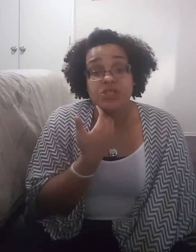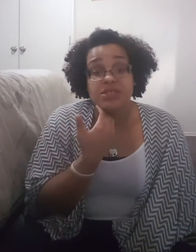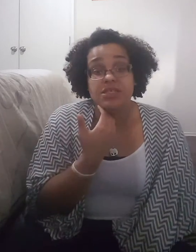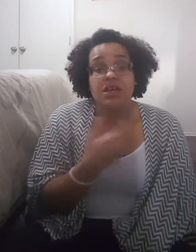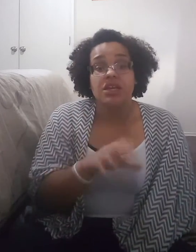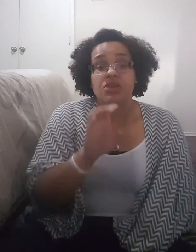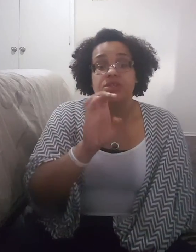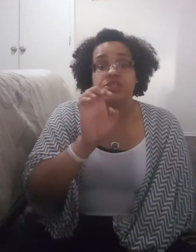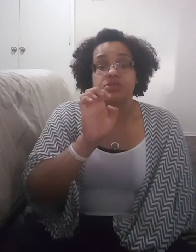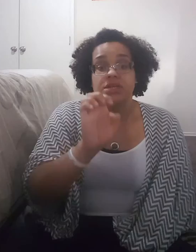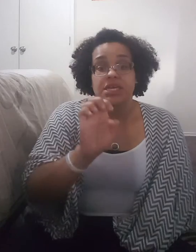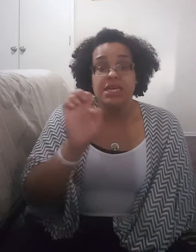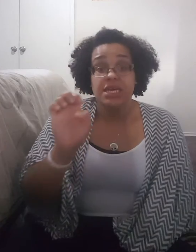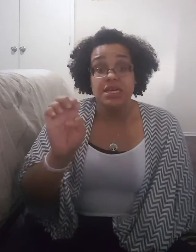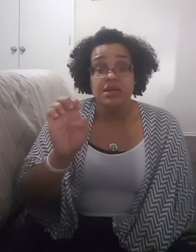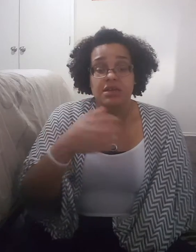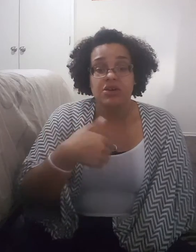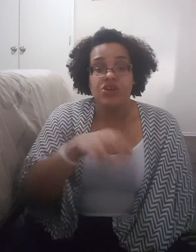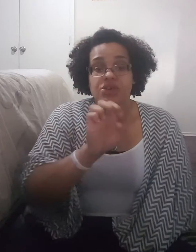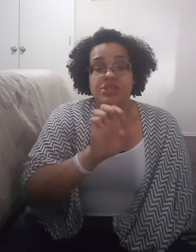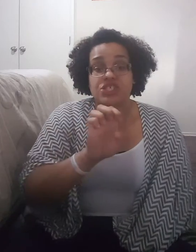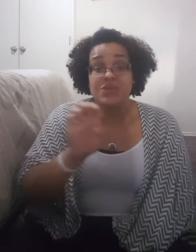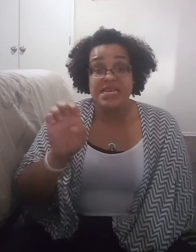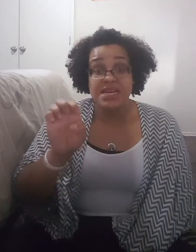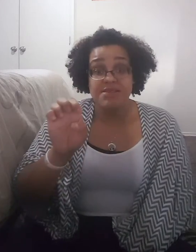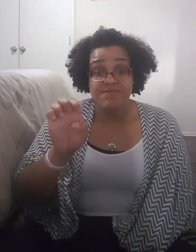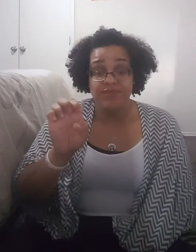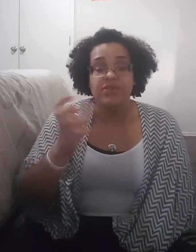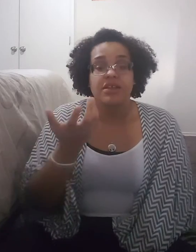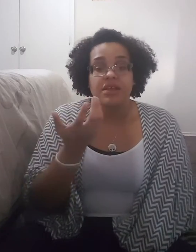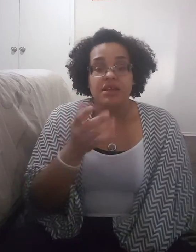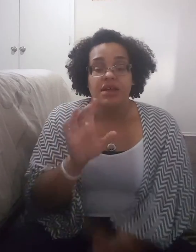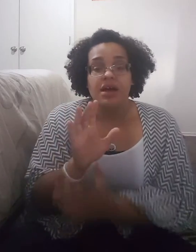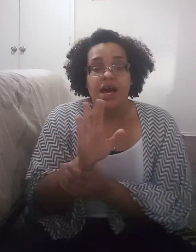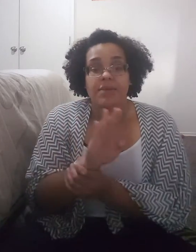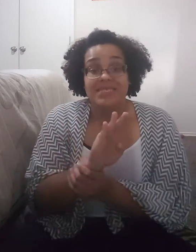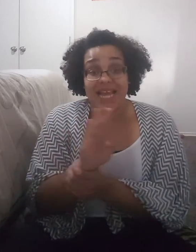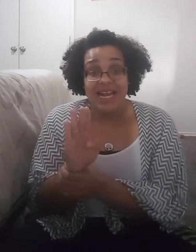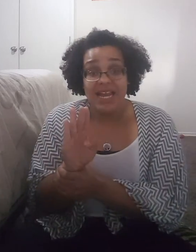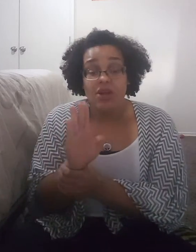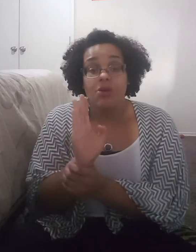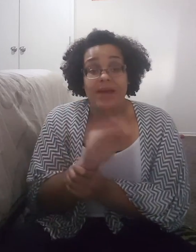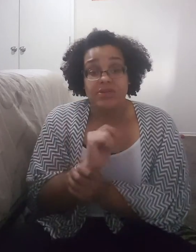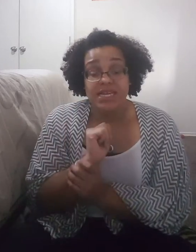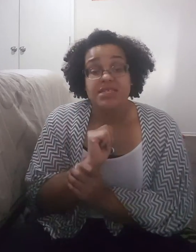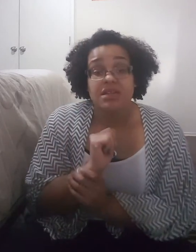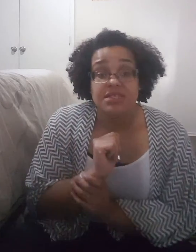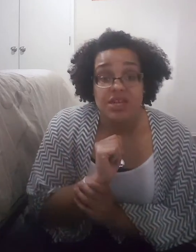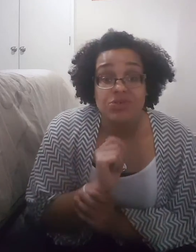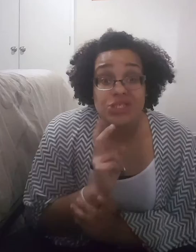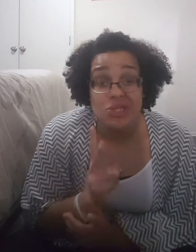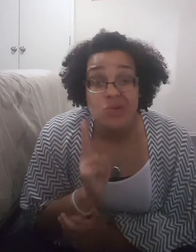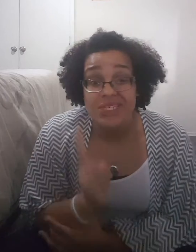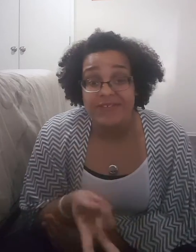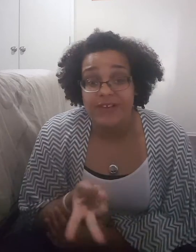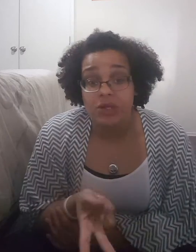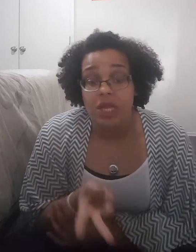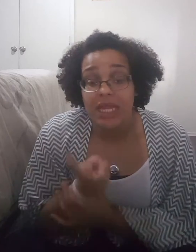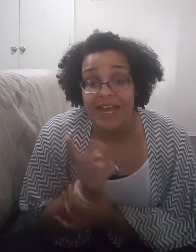options. You can do EE or you can do E. Sliding it or bouncing it is going to denote two different letters